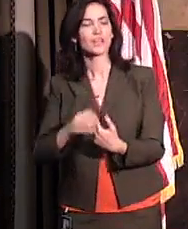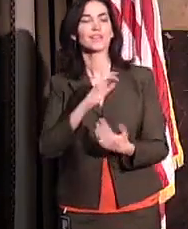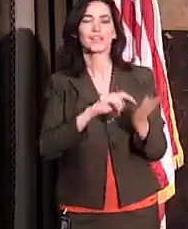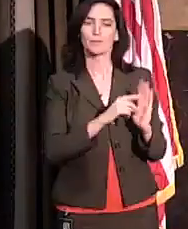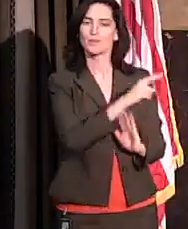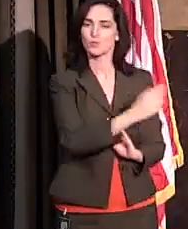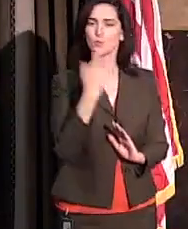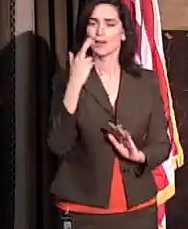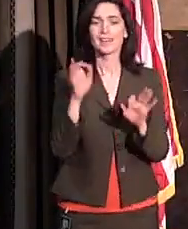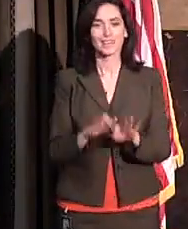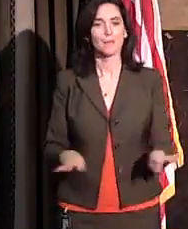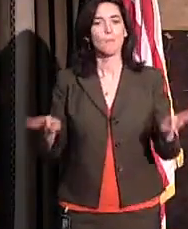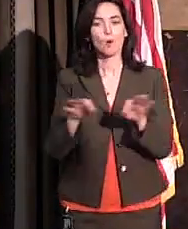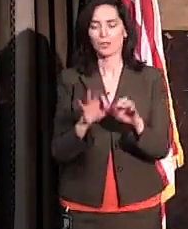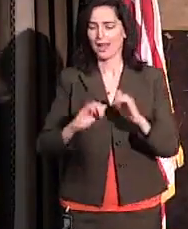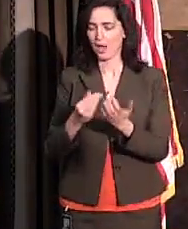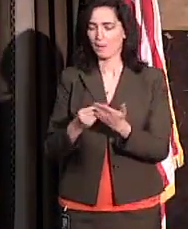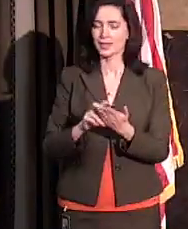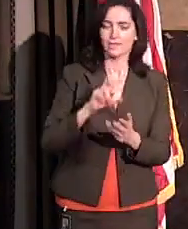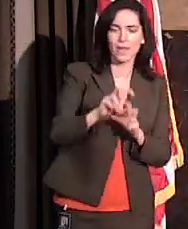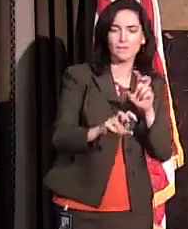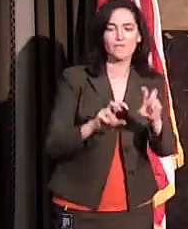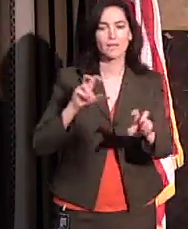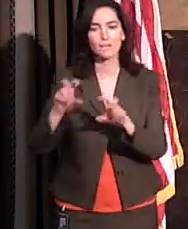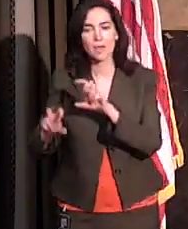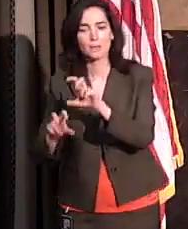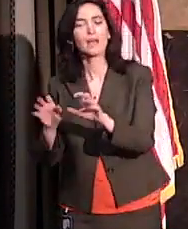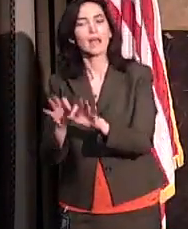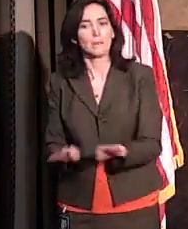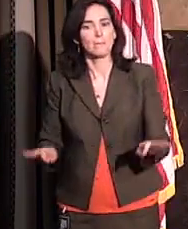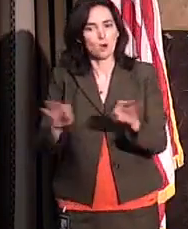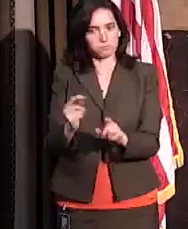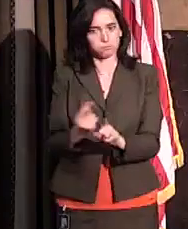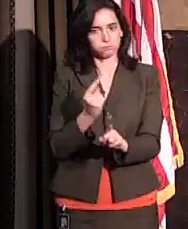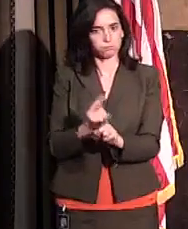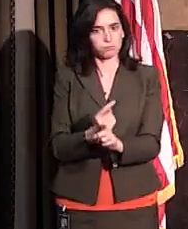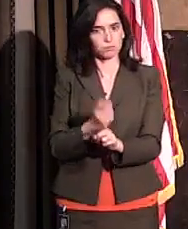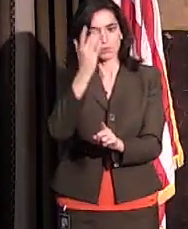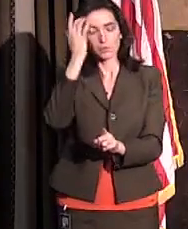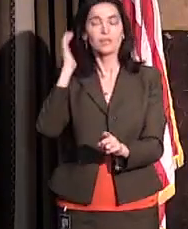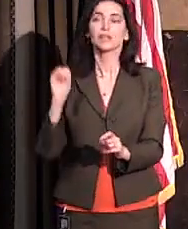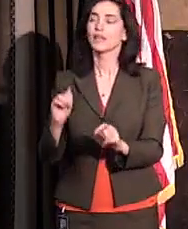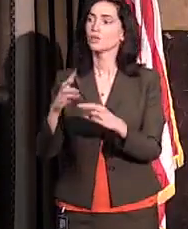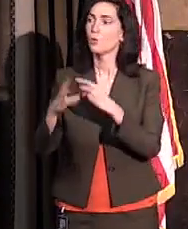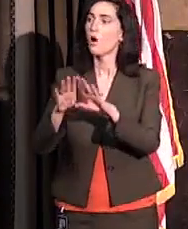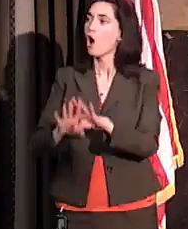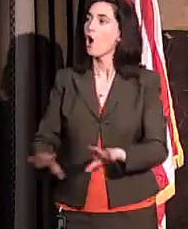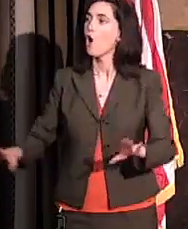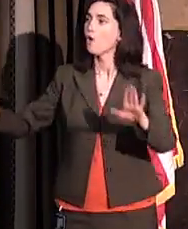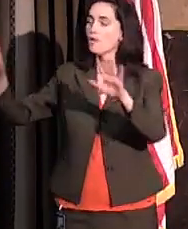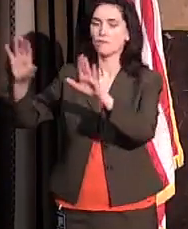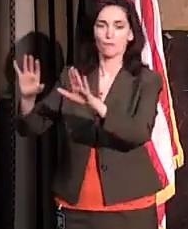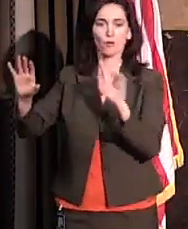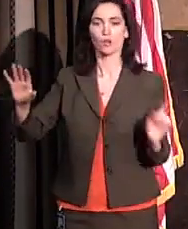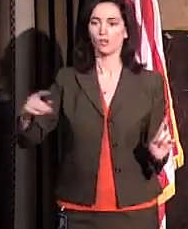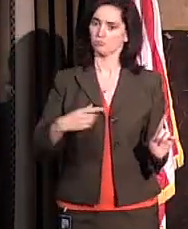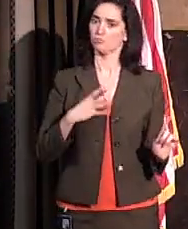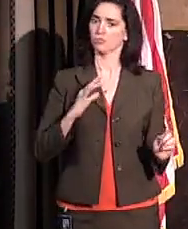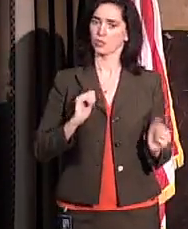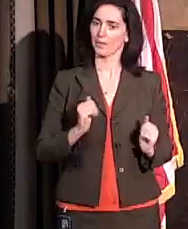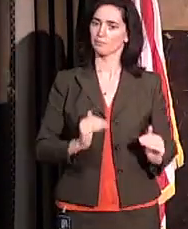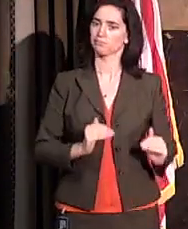on how we plan our investments to enhance competitively on the global market, advance competitively.